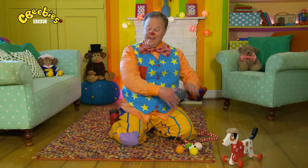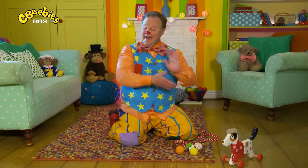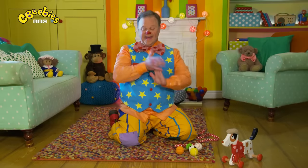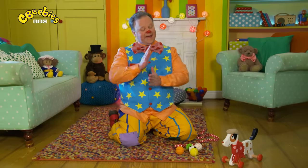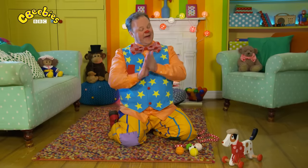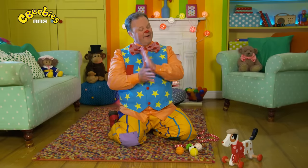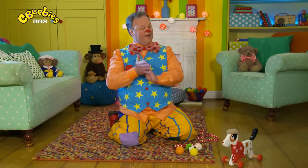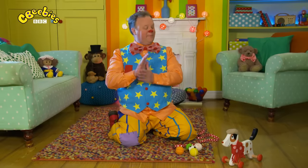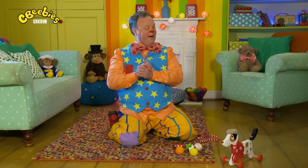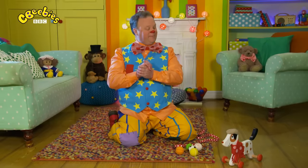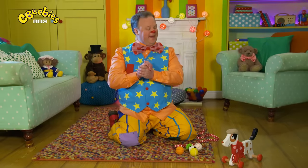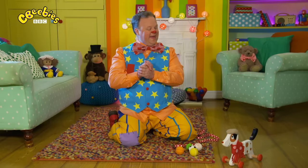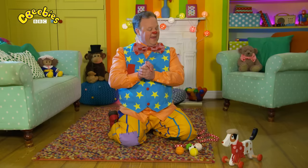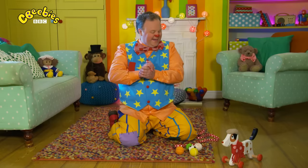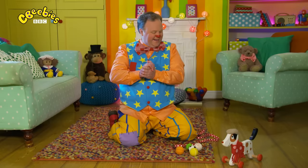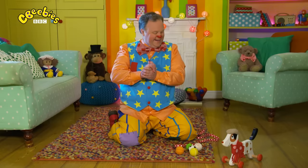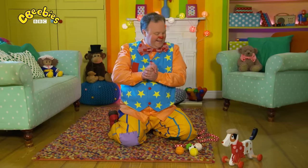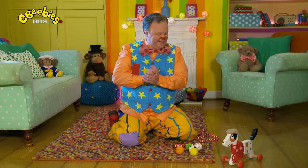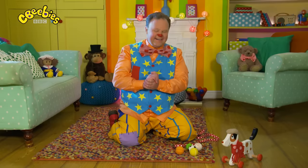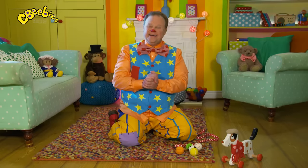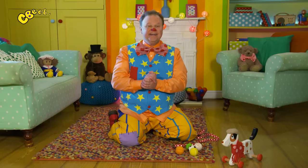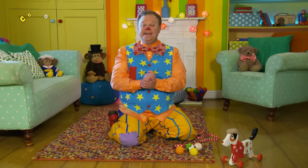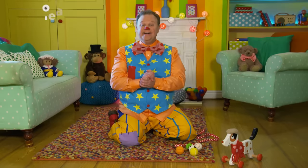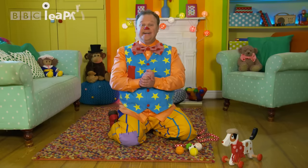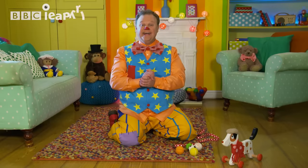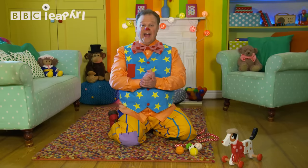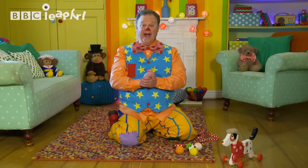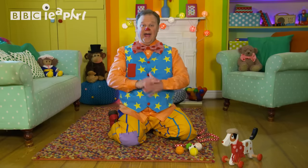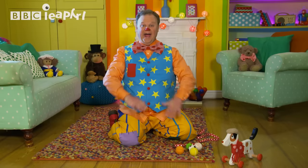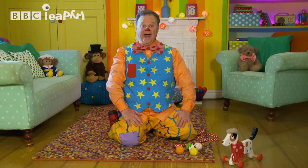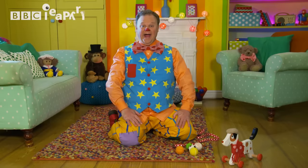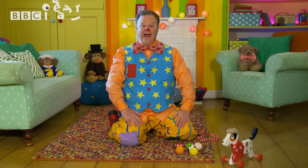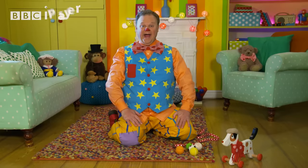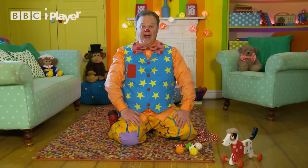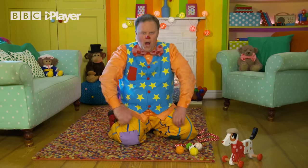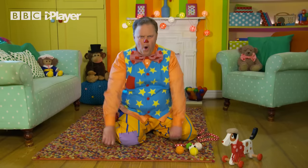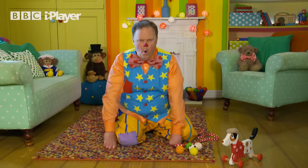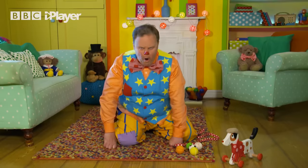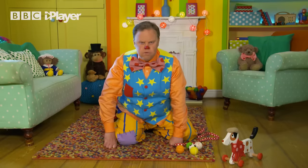There you go, the puppy! Ah, is this a dog training, Mr. Tumble?